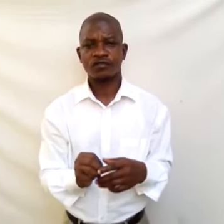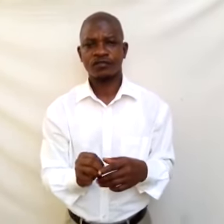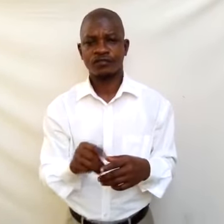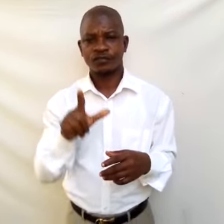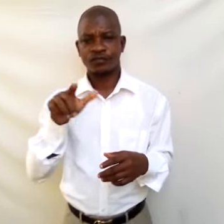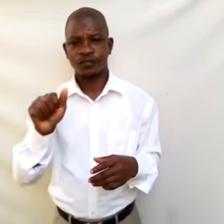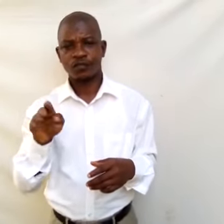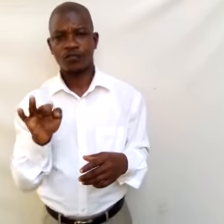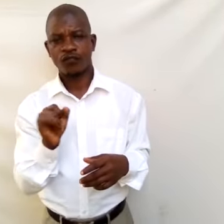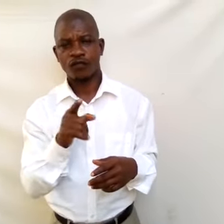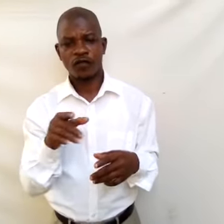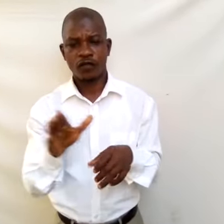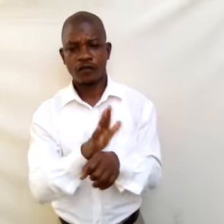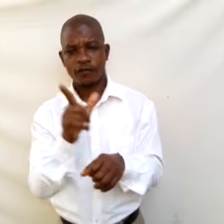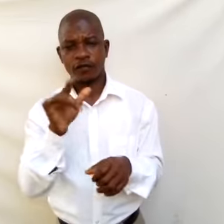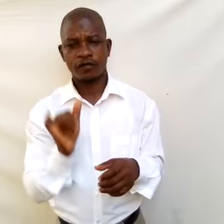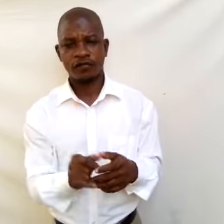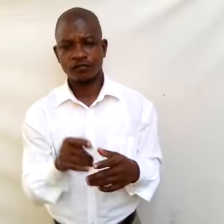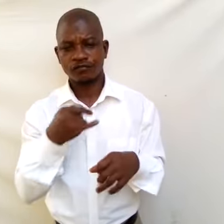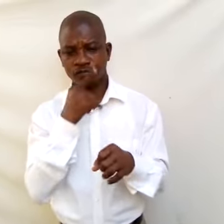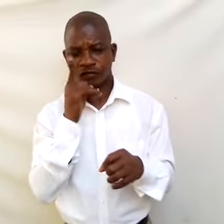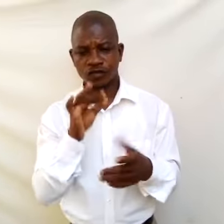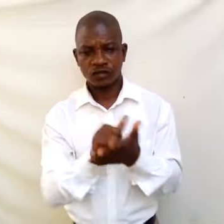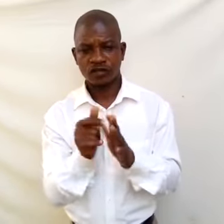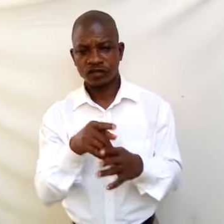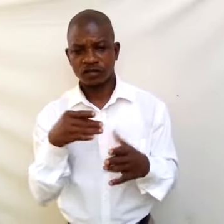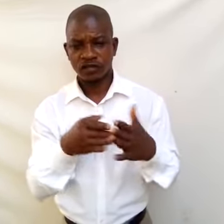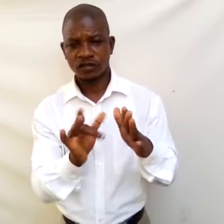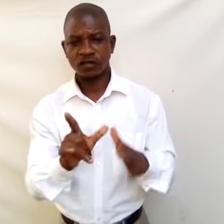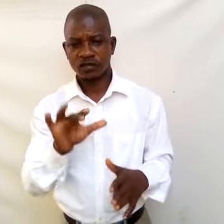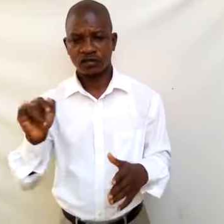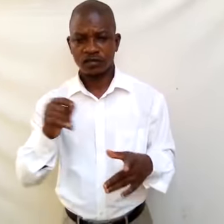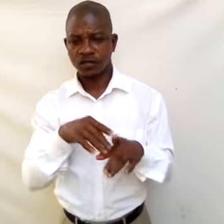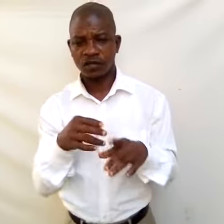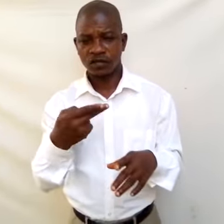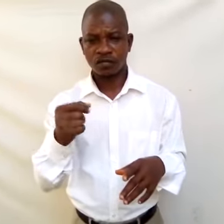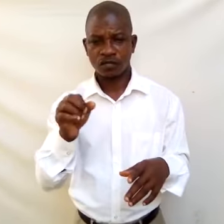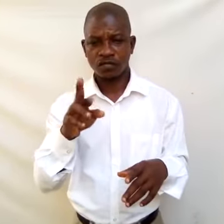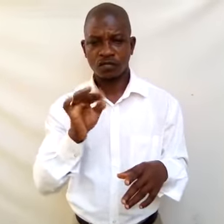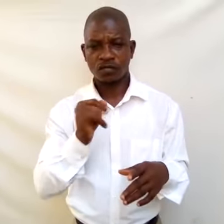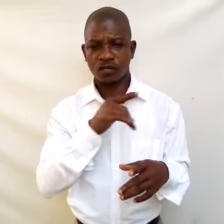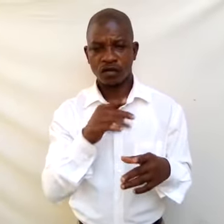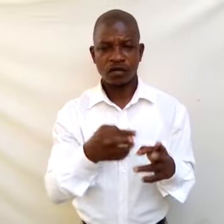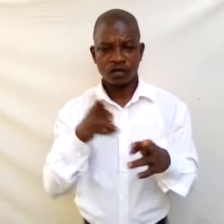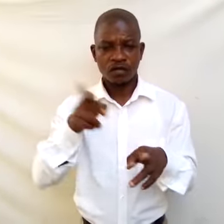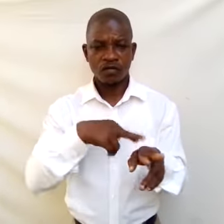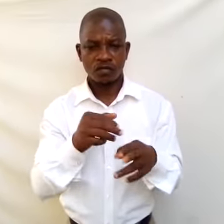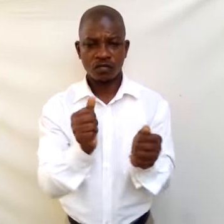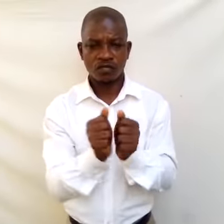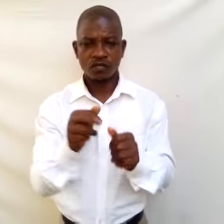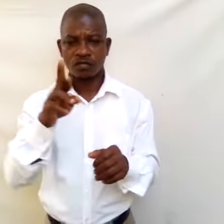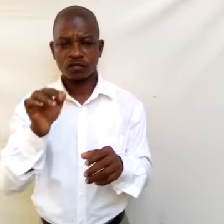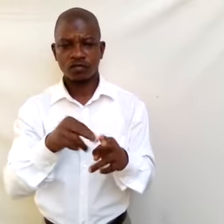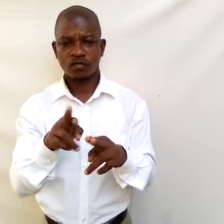Label fully. Ensure the guidelines are horizontal and ruled with ruler. Show